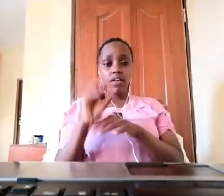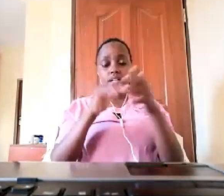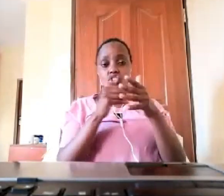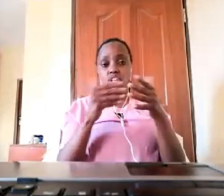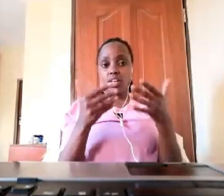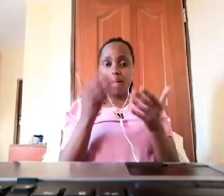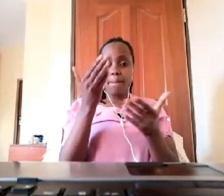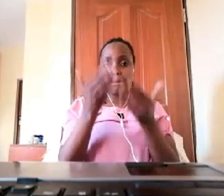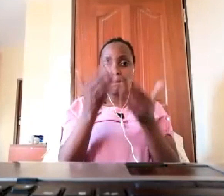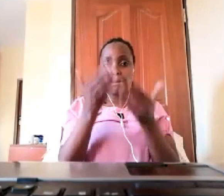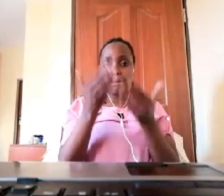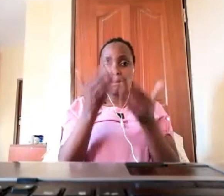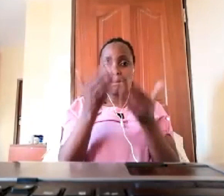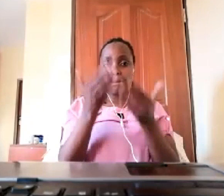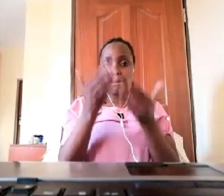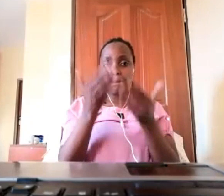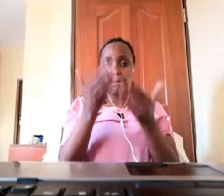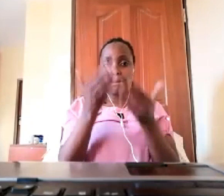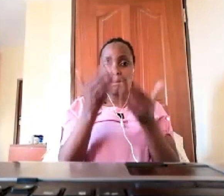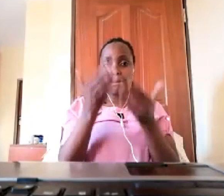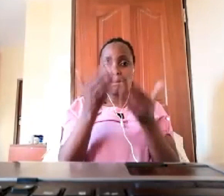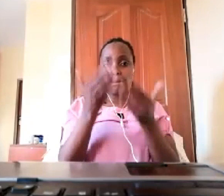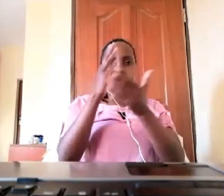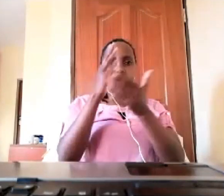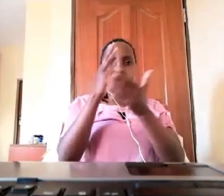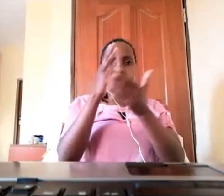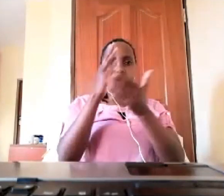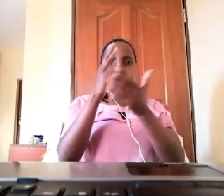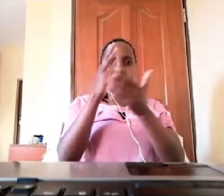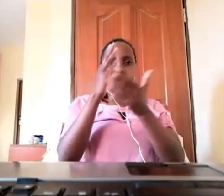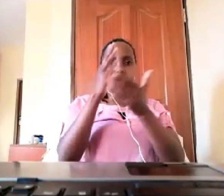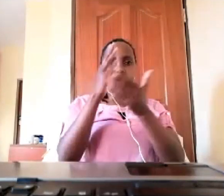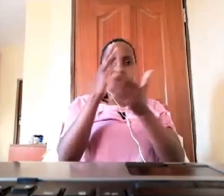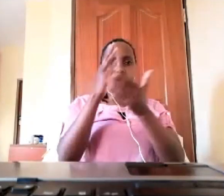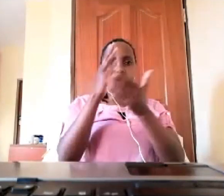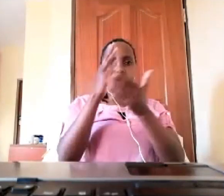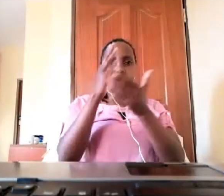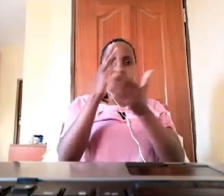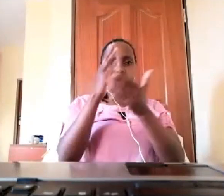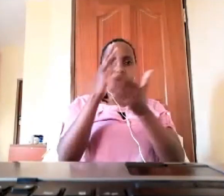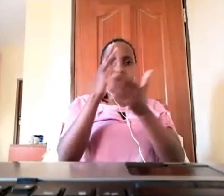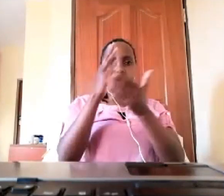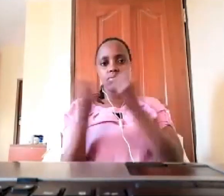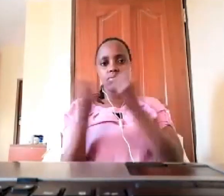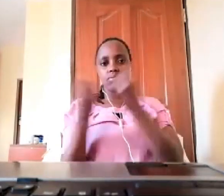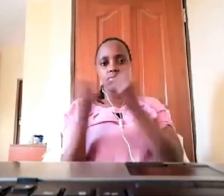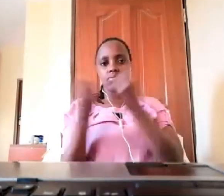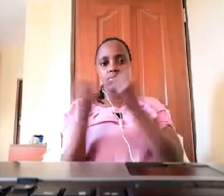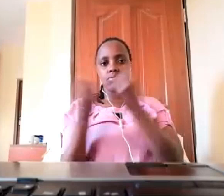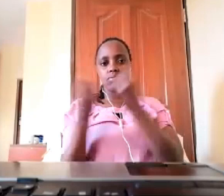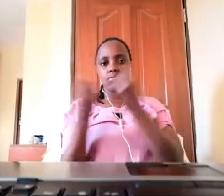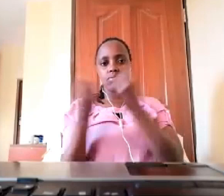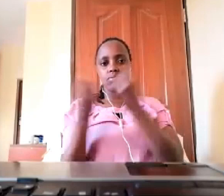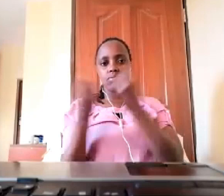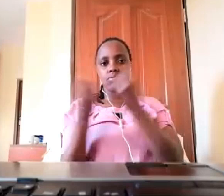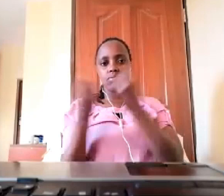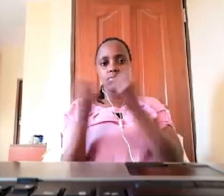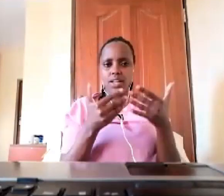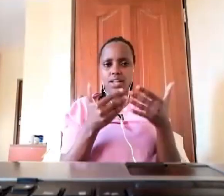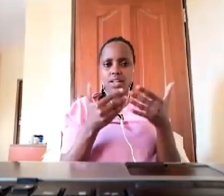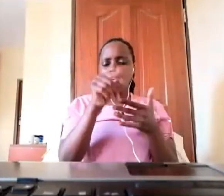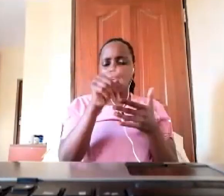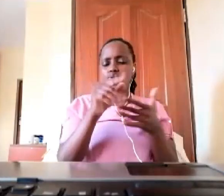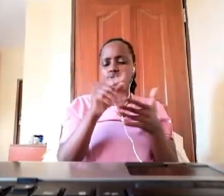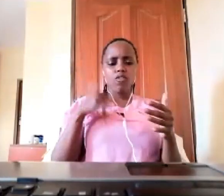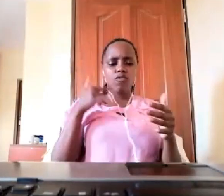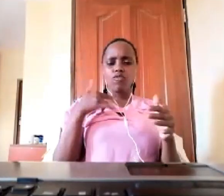Charter. Maybe if you could weigh in as one of the partners that supports organizations to report to the African Charter,